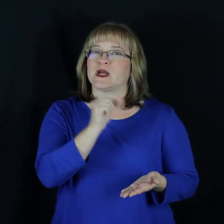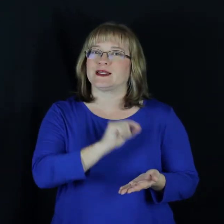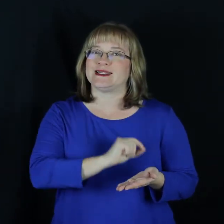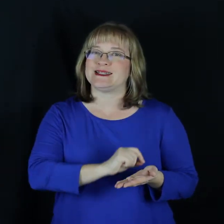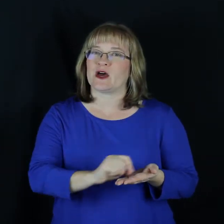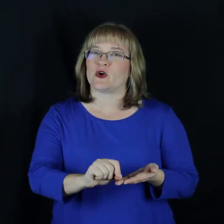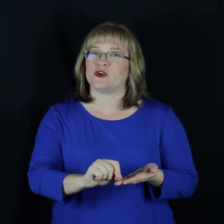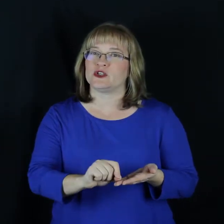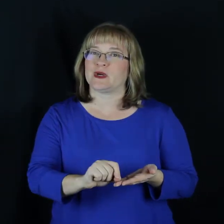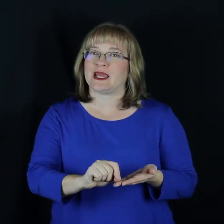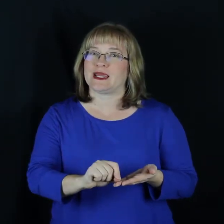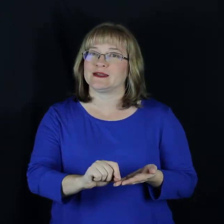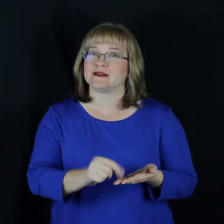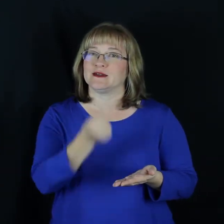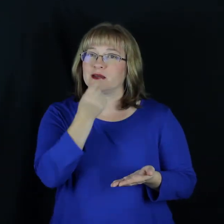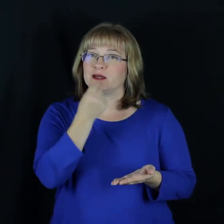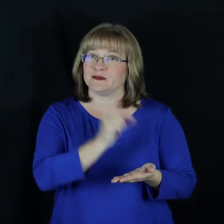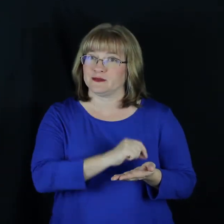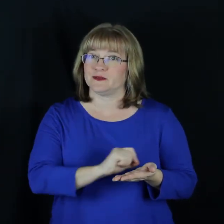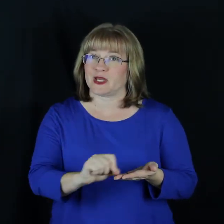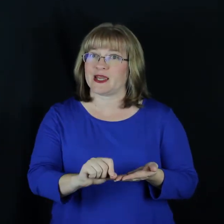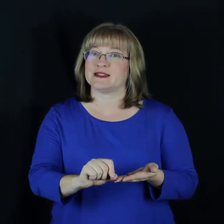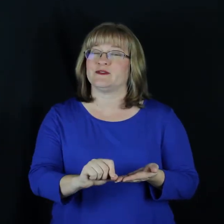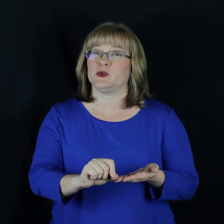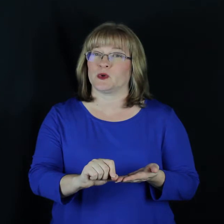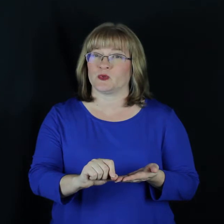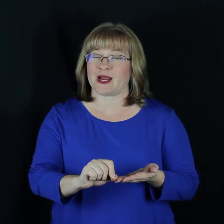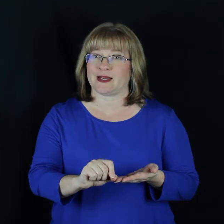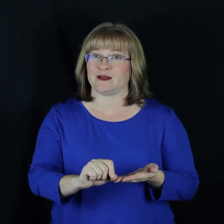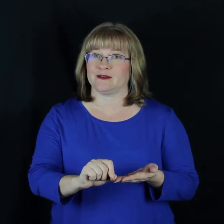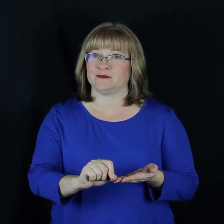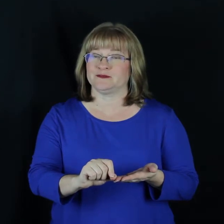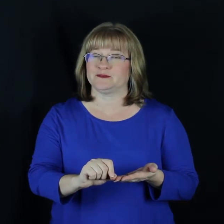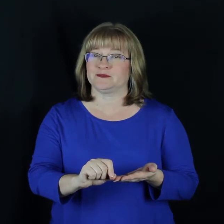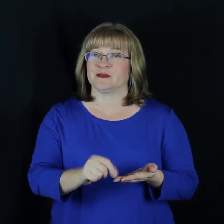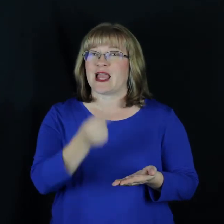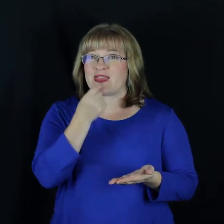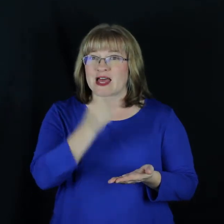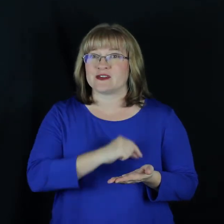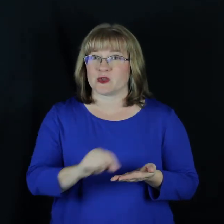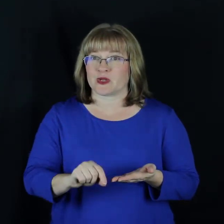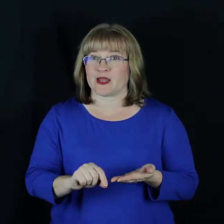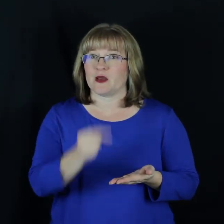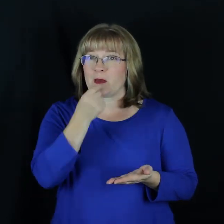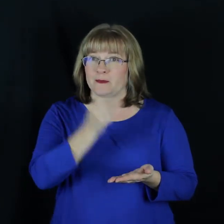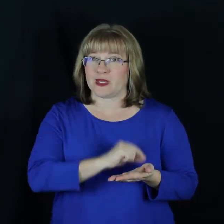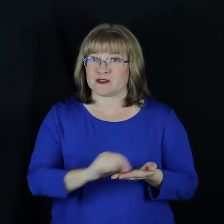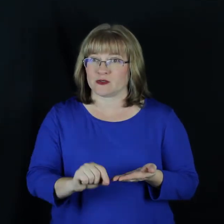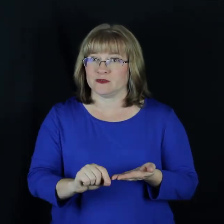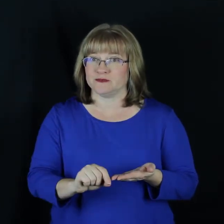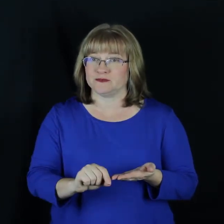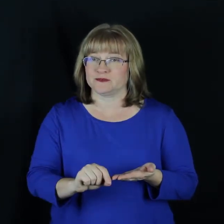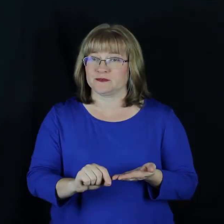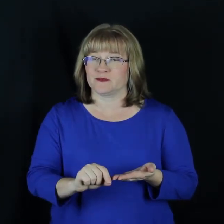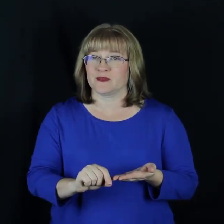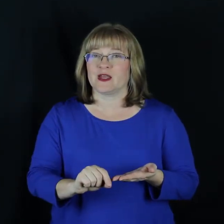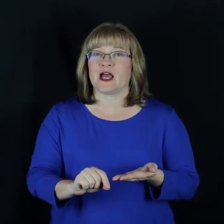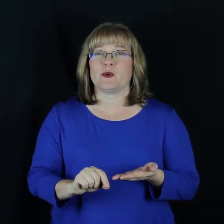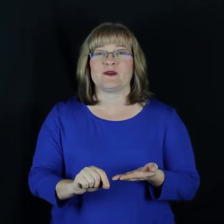directly down onto a hand, okay, as if you were writing. And that is okay. Pencil. However,